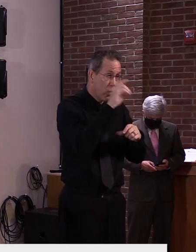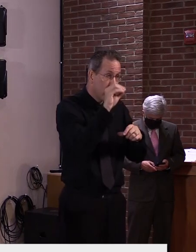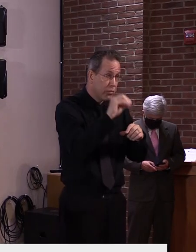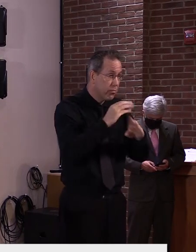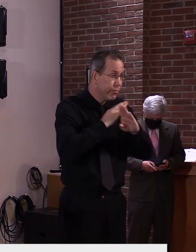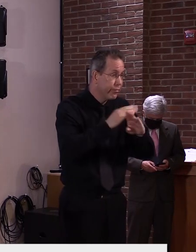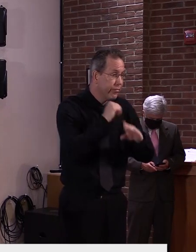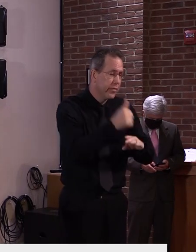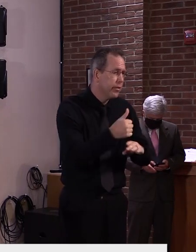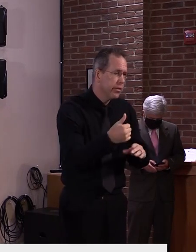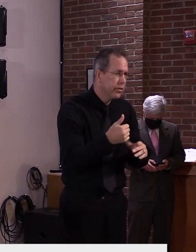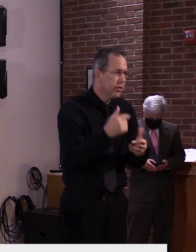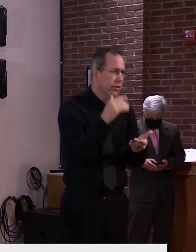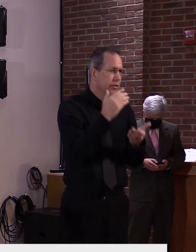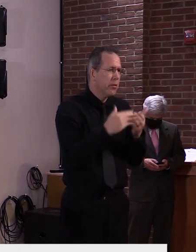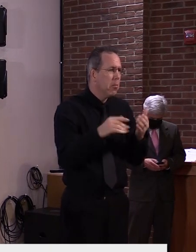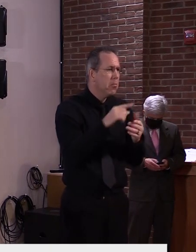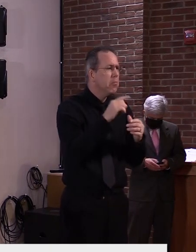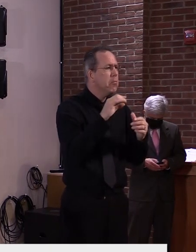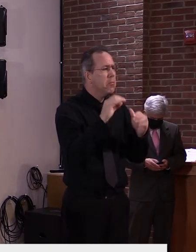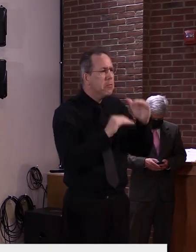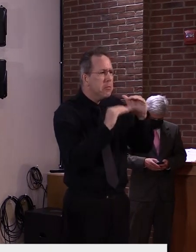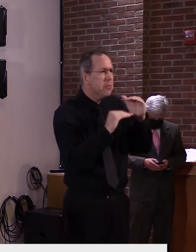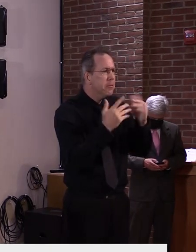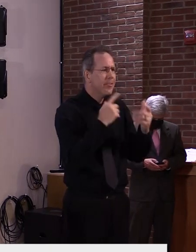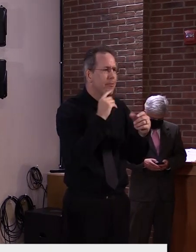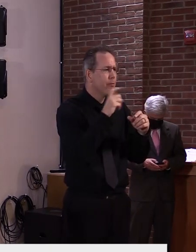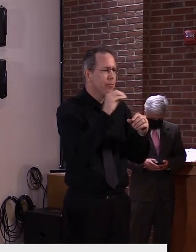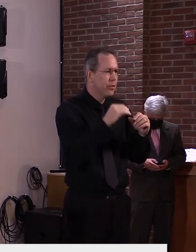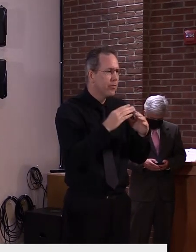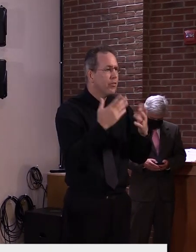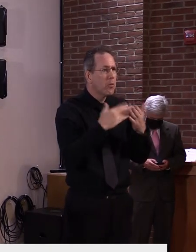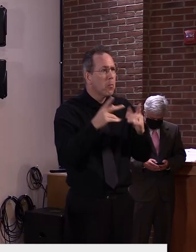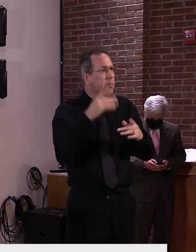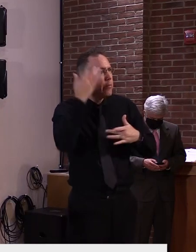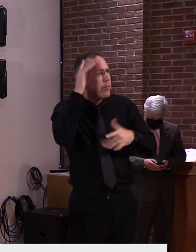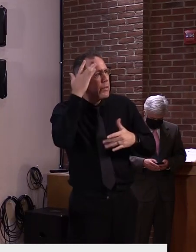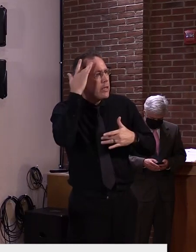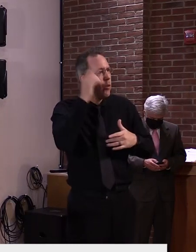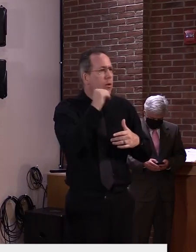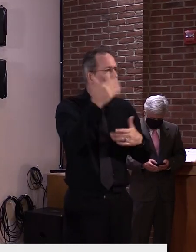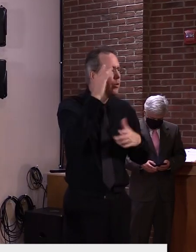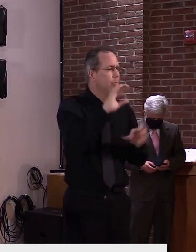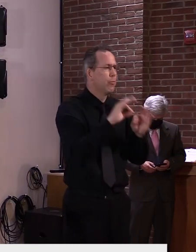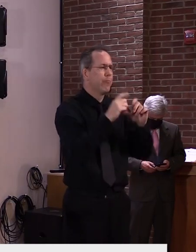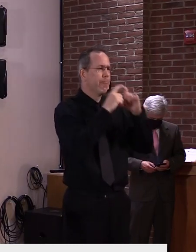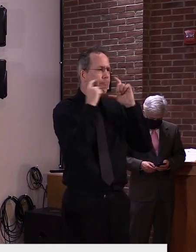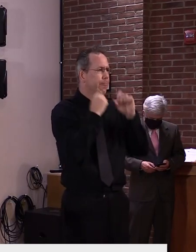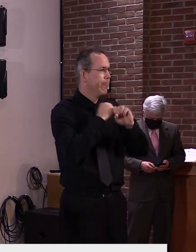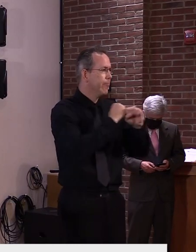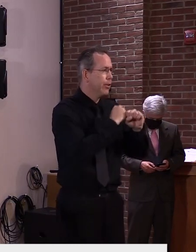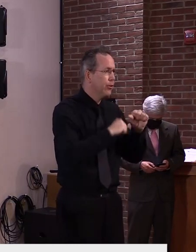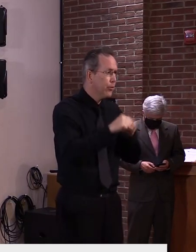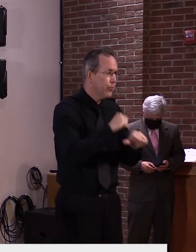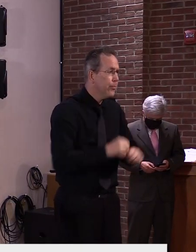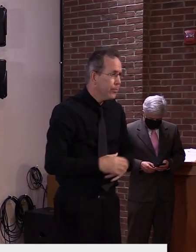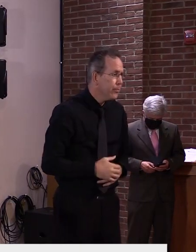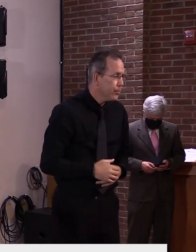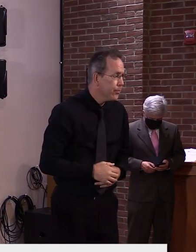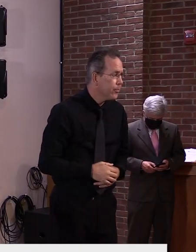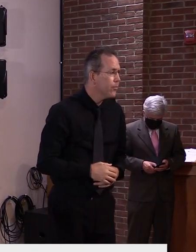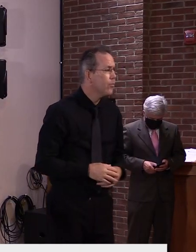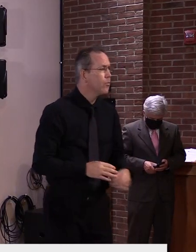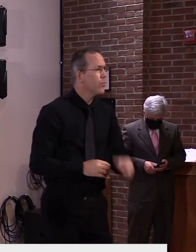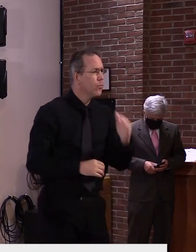ill. Okay? Sure. And Governor, from what I'm hearing, I think you might be